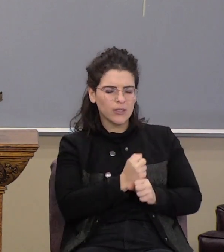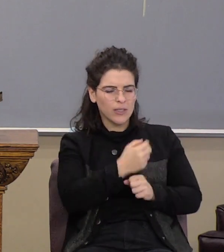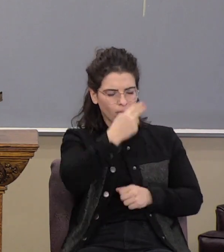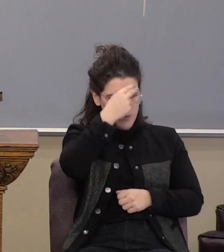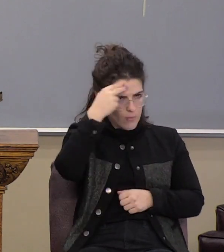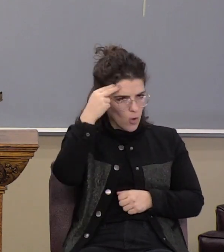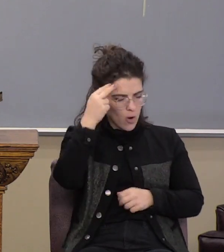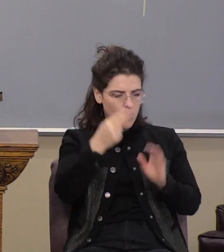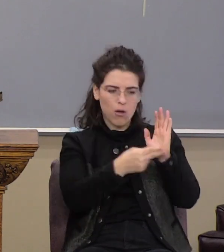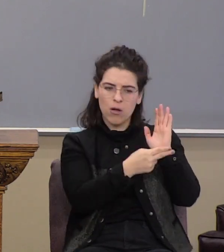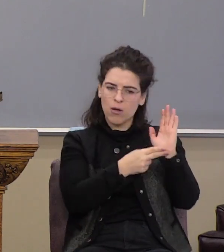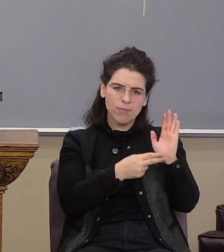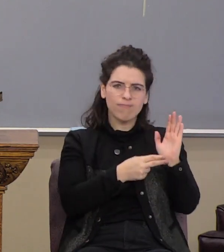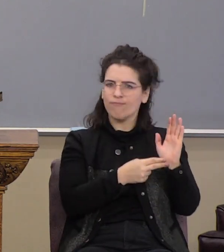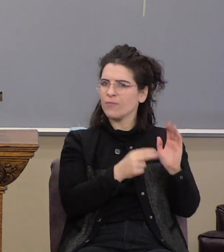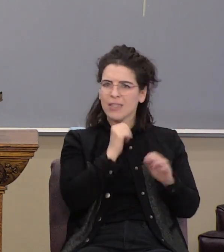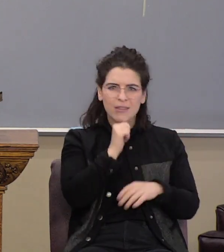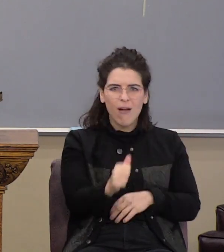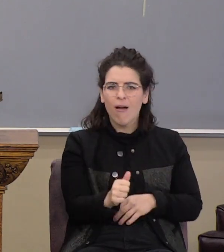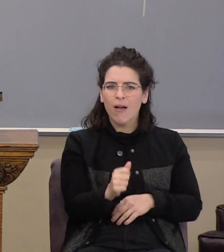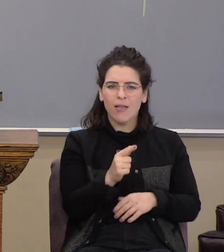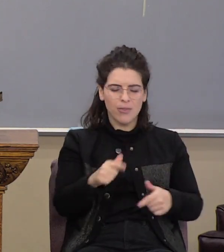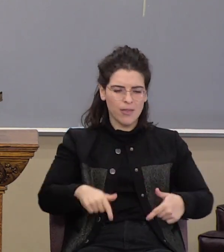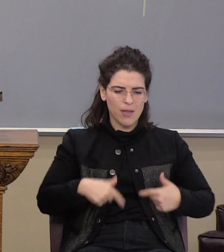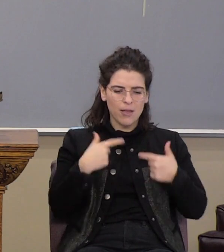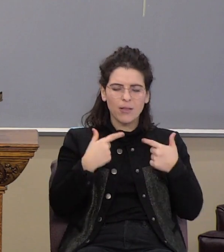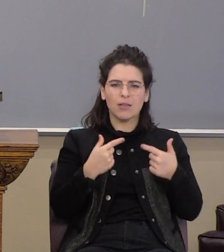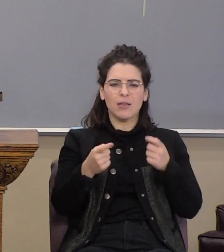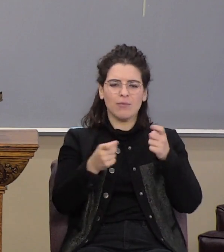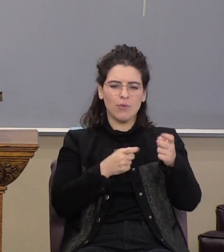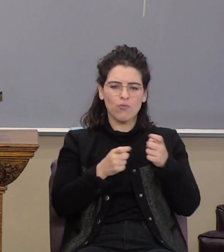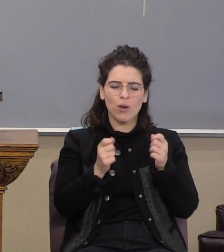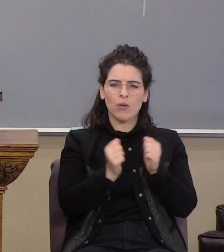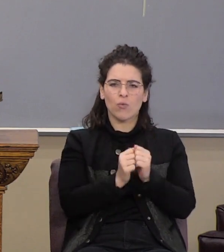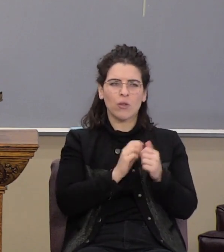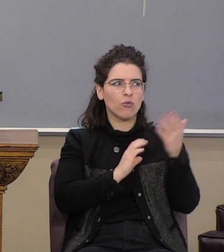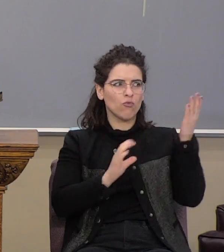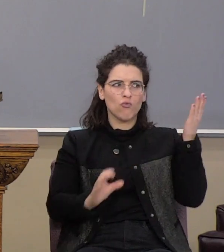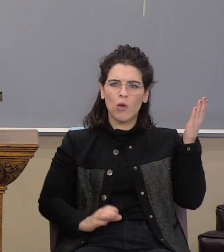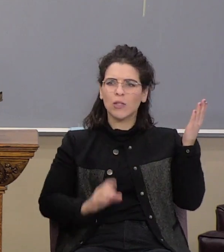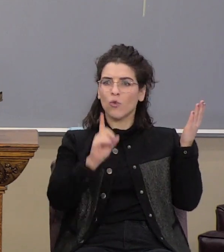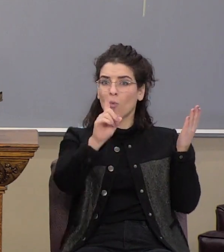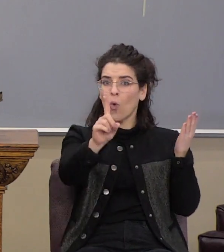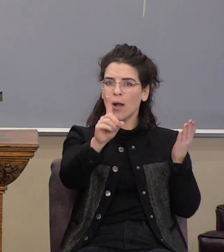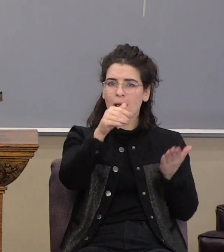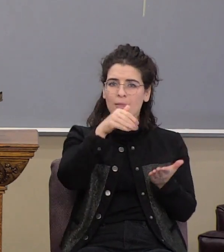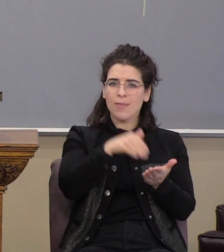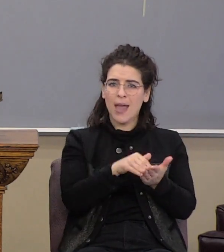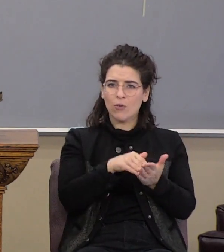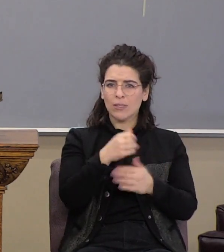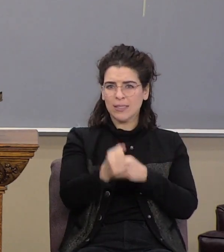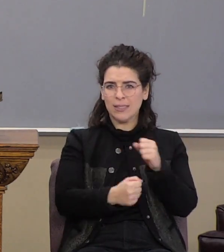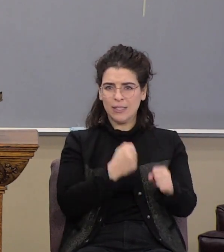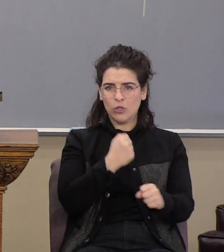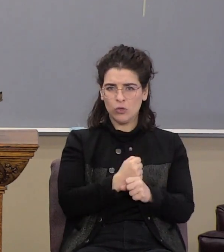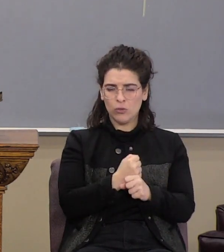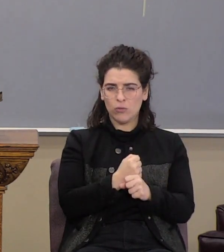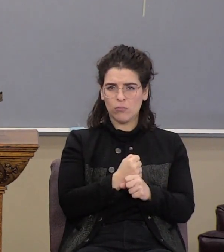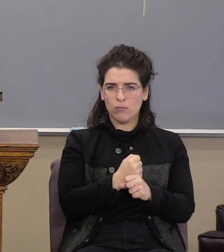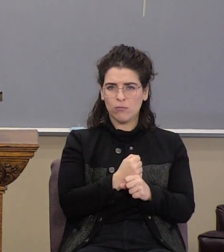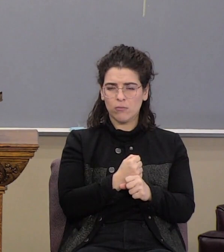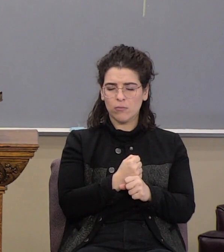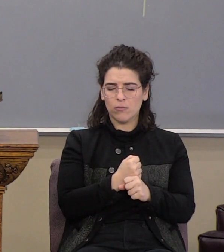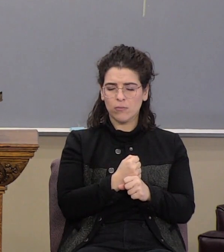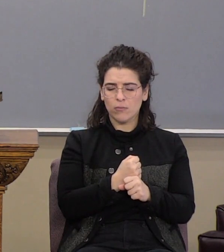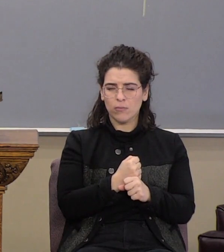hands, and they lived and reigned with Christ 1,000 years. Right off the bat, you